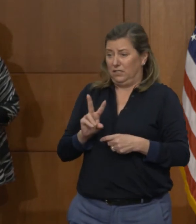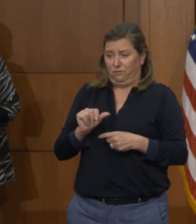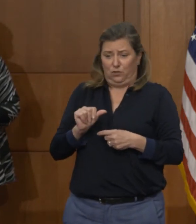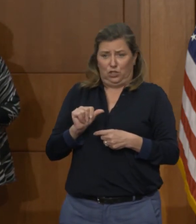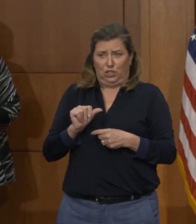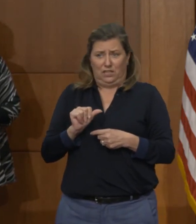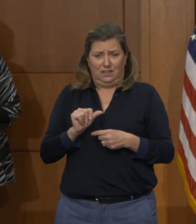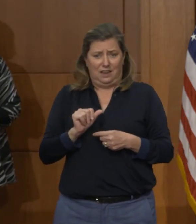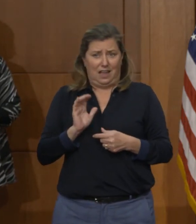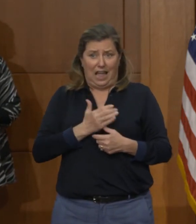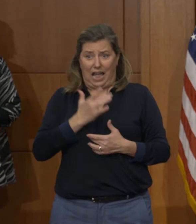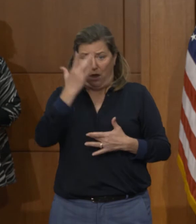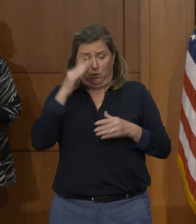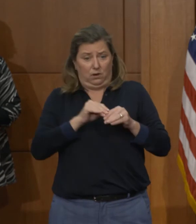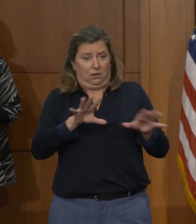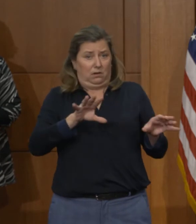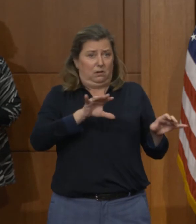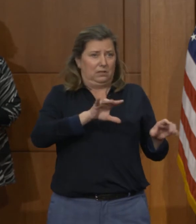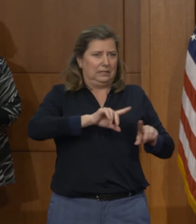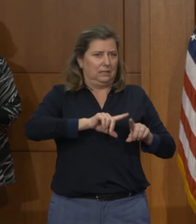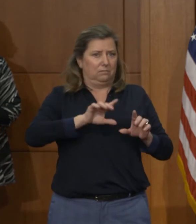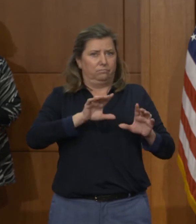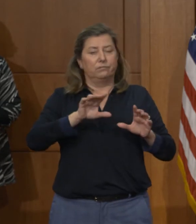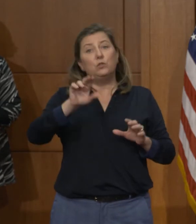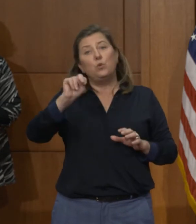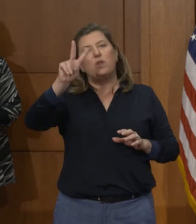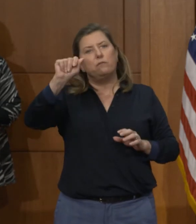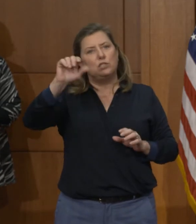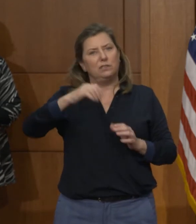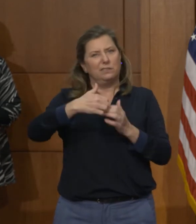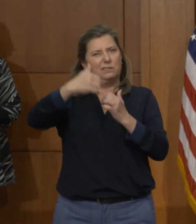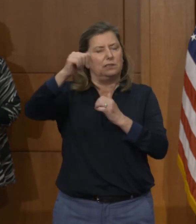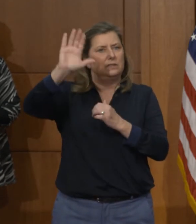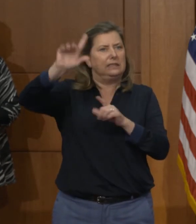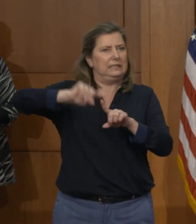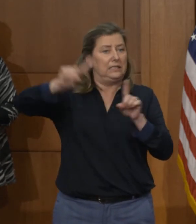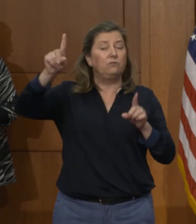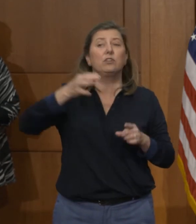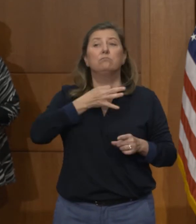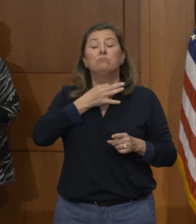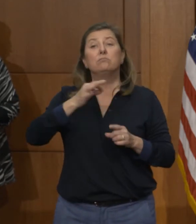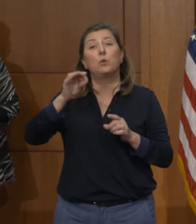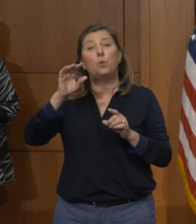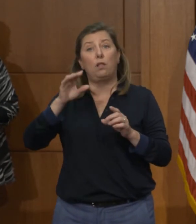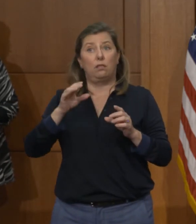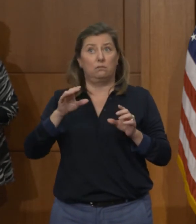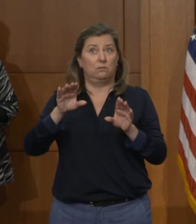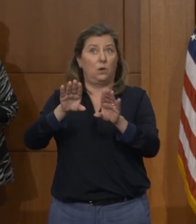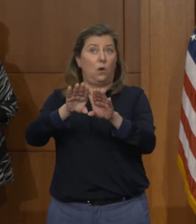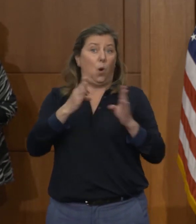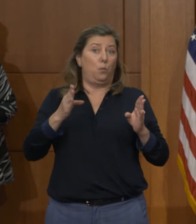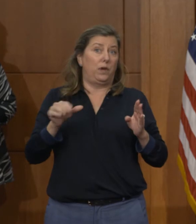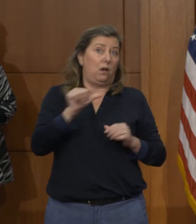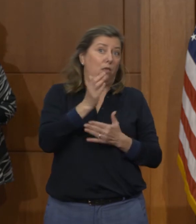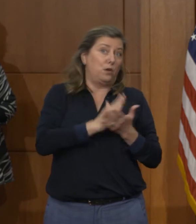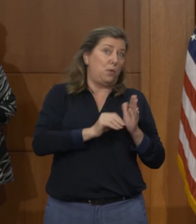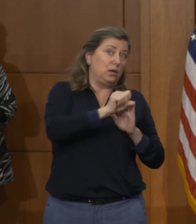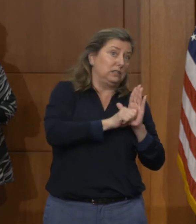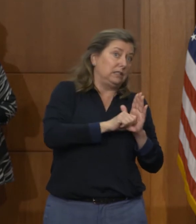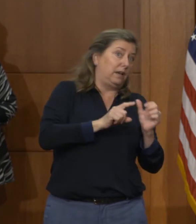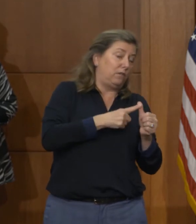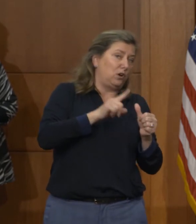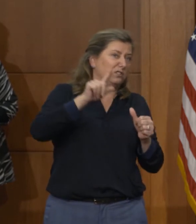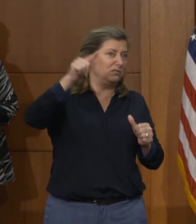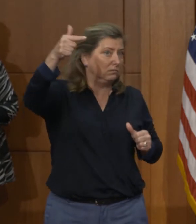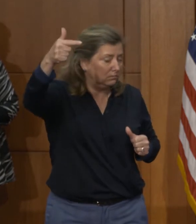same infection rates as Northern Virginia, would you consider lifting restrictions earlier in other regions of the state? And what factors